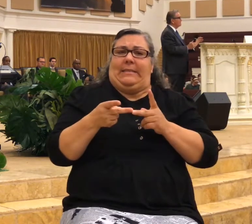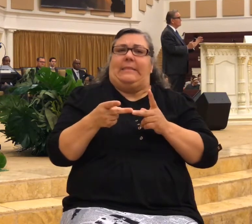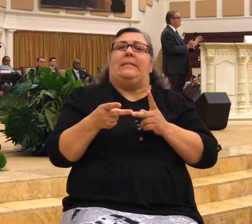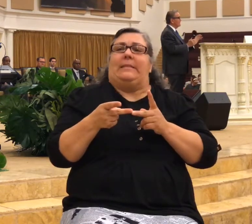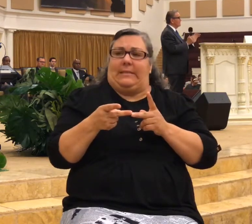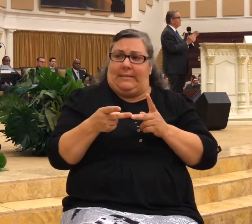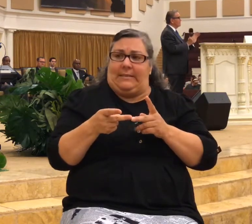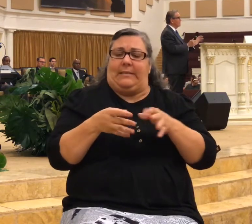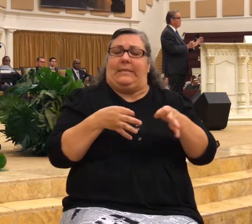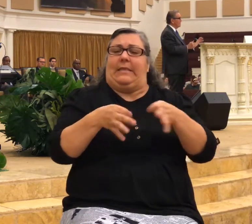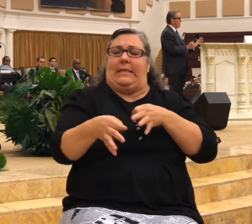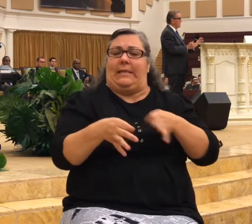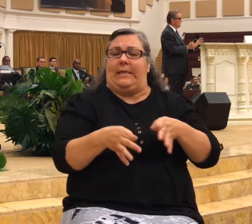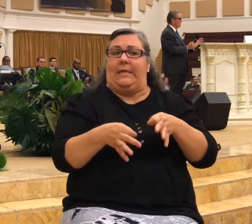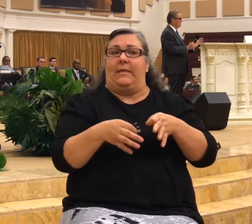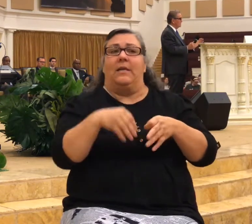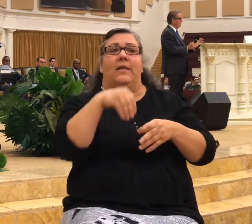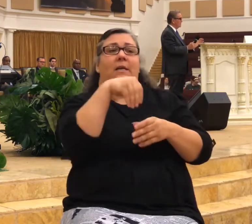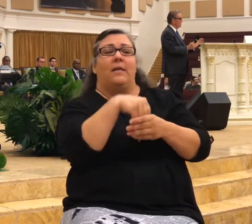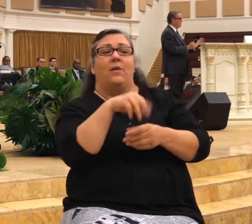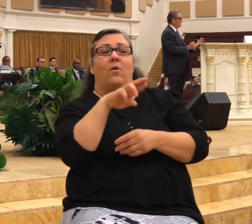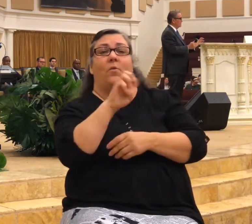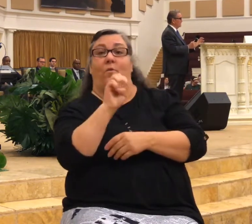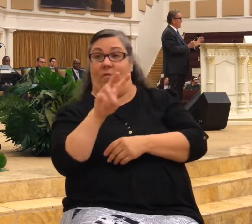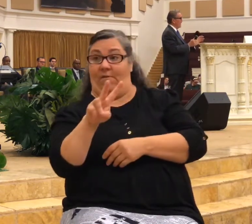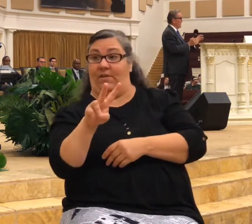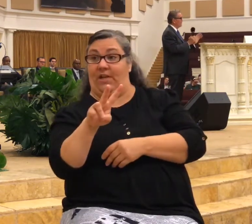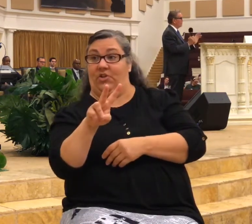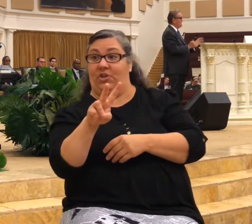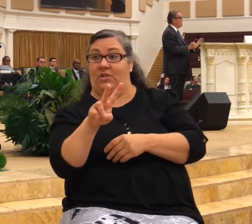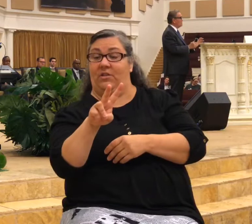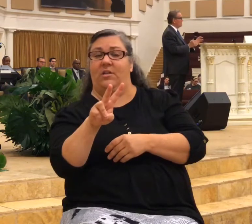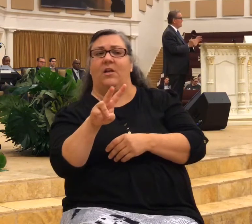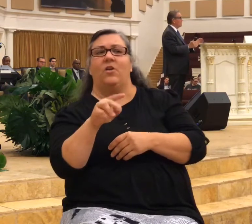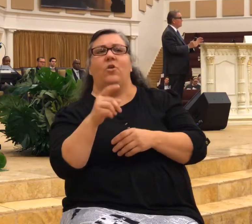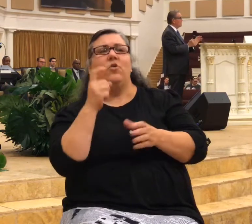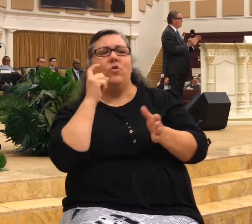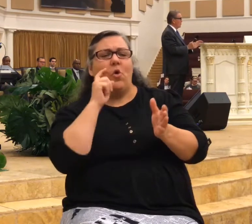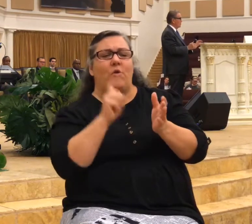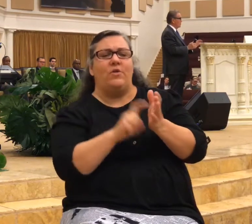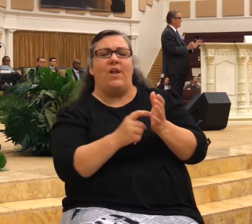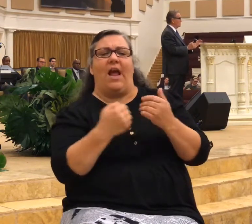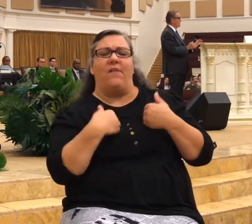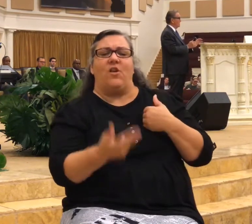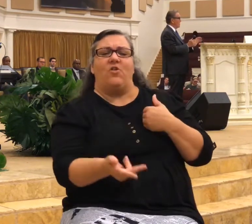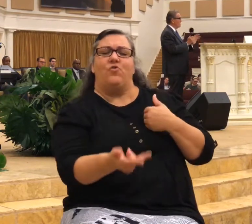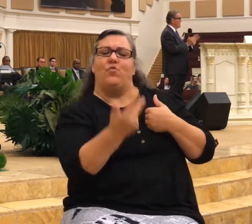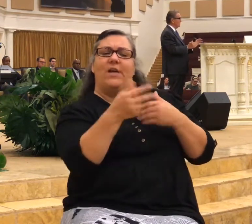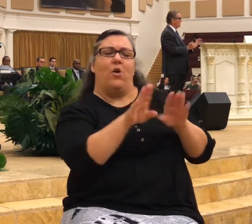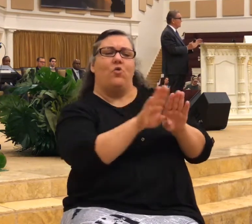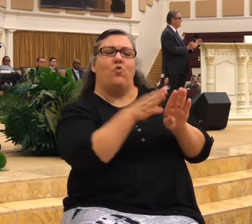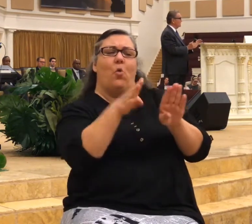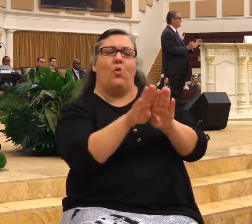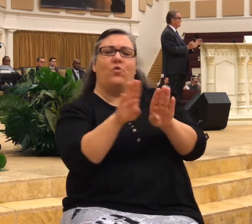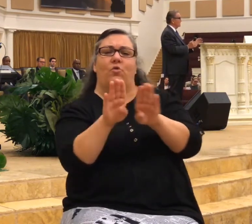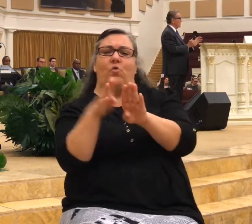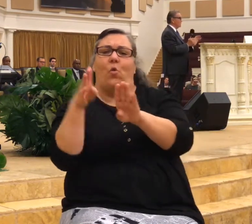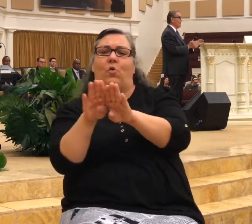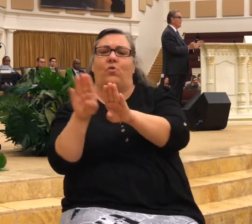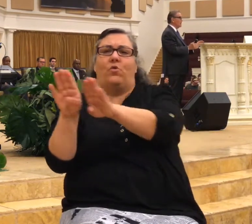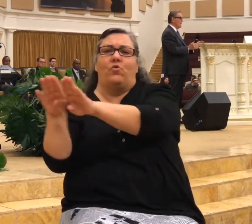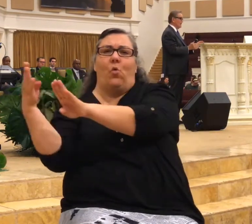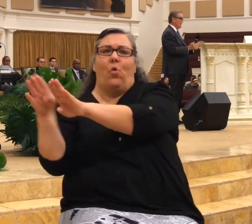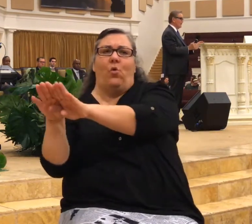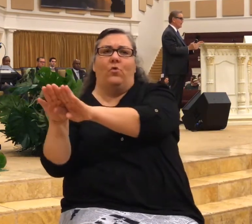find in the book of Revelation that there are three particular doors that are mentioned